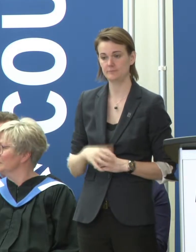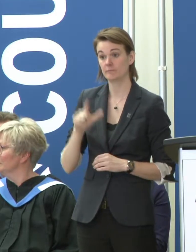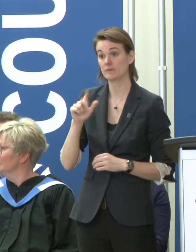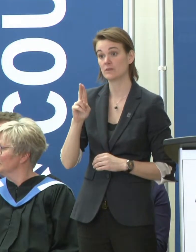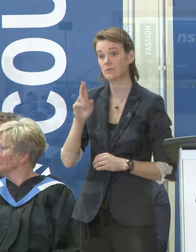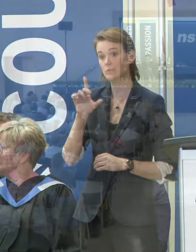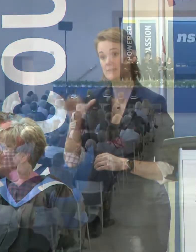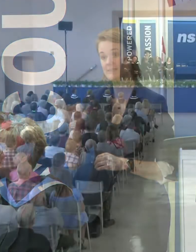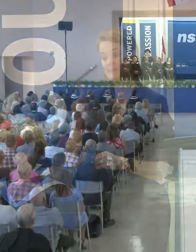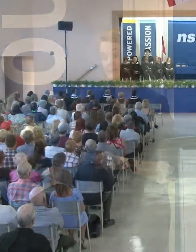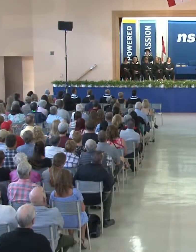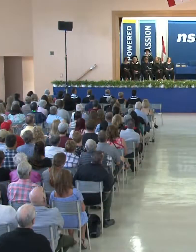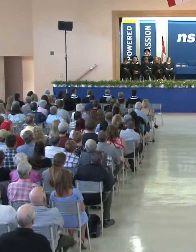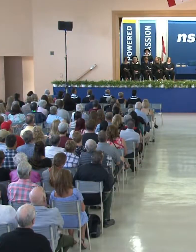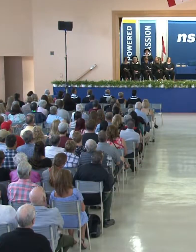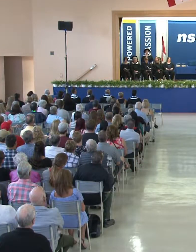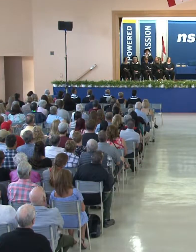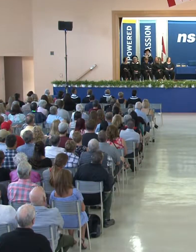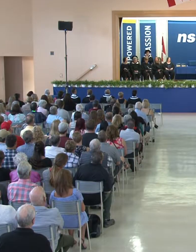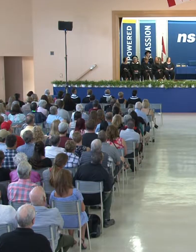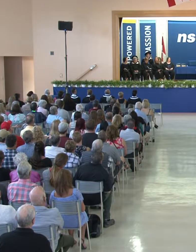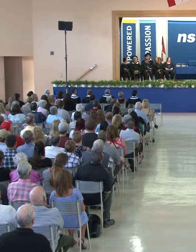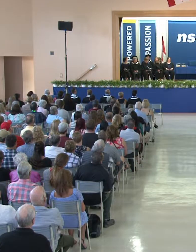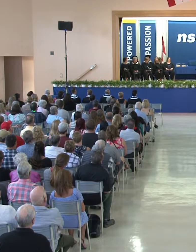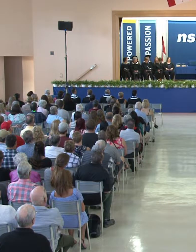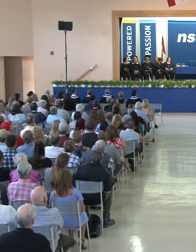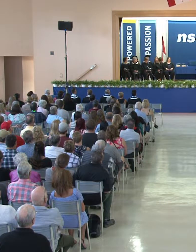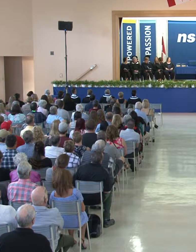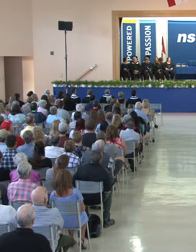Lucy Canary, Dean, School of Trades and Technology.